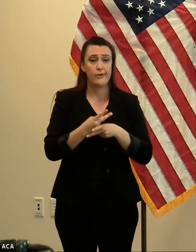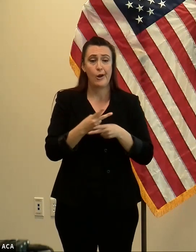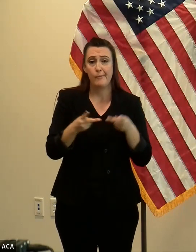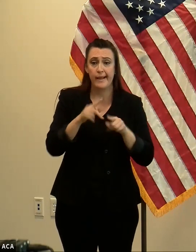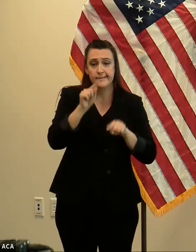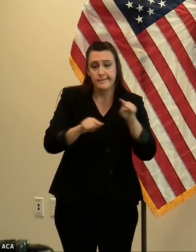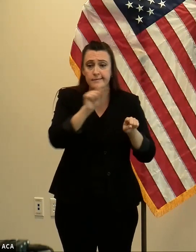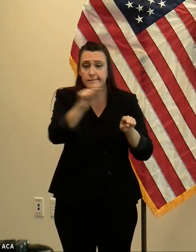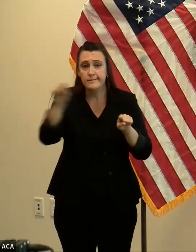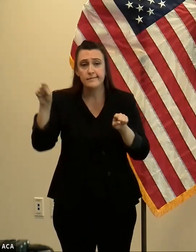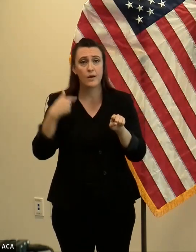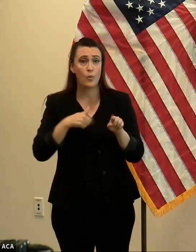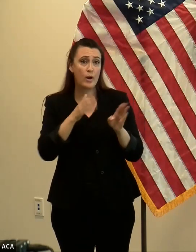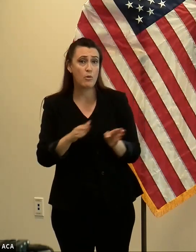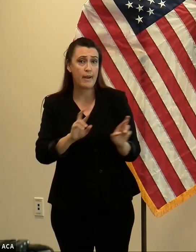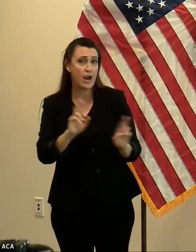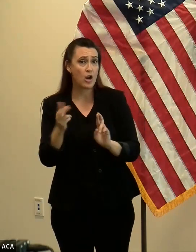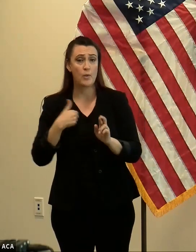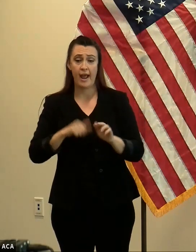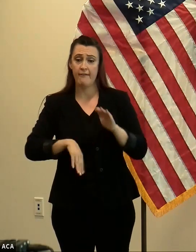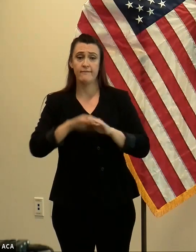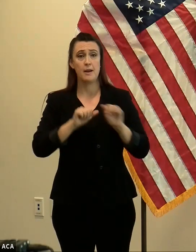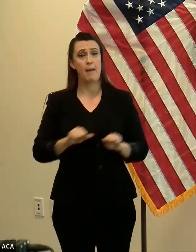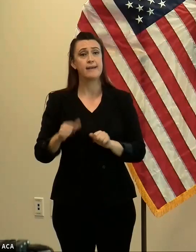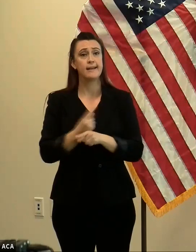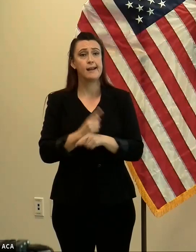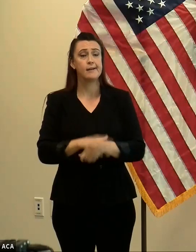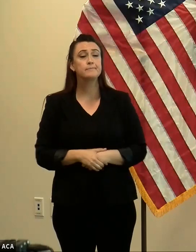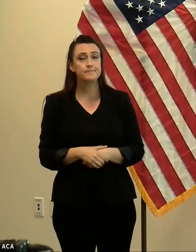right now, we're prepared and we have capacity.